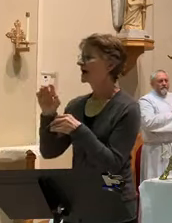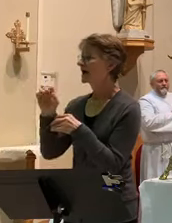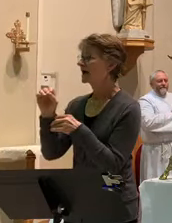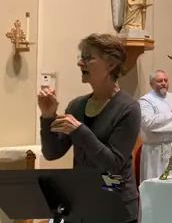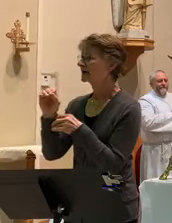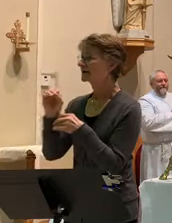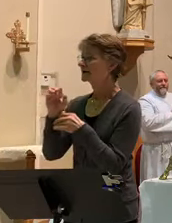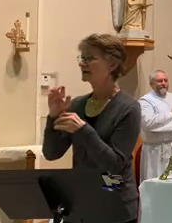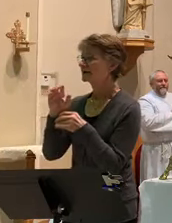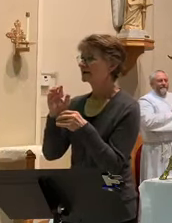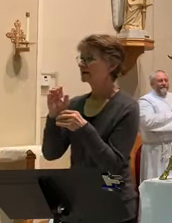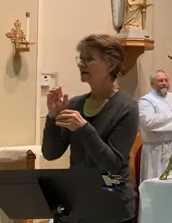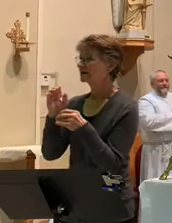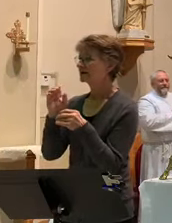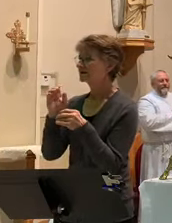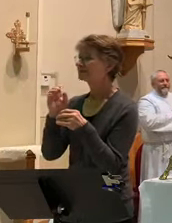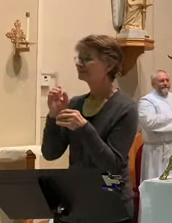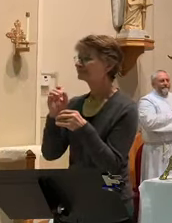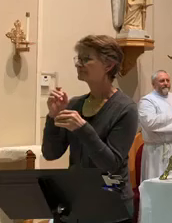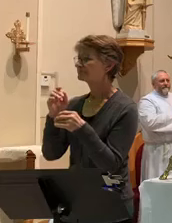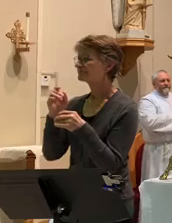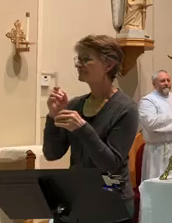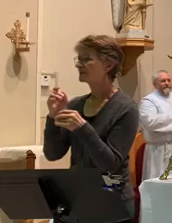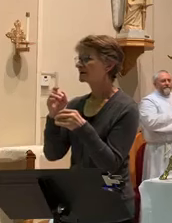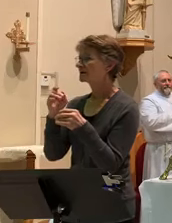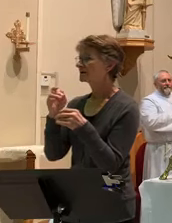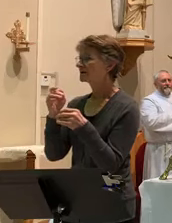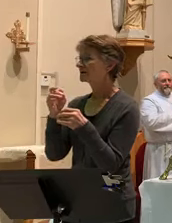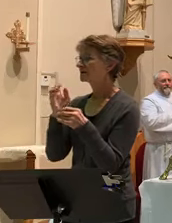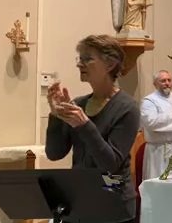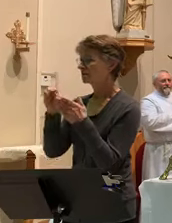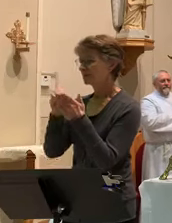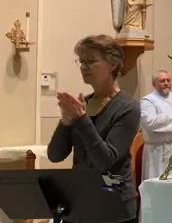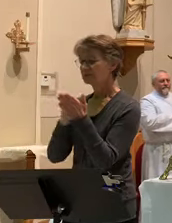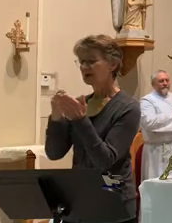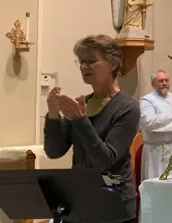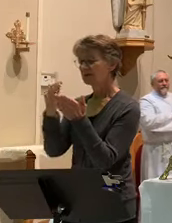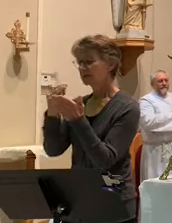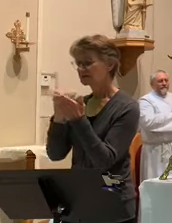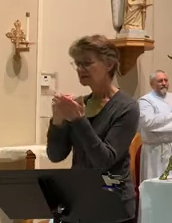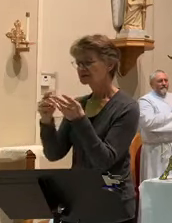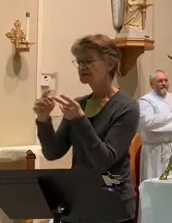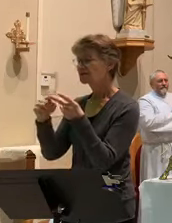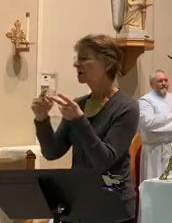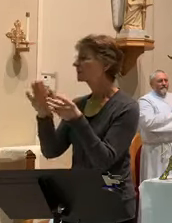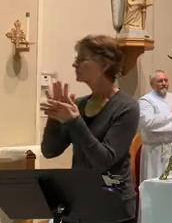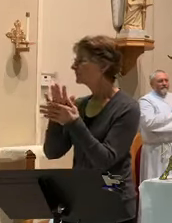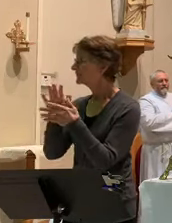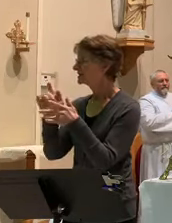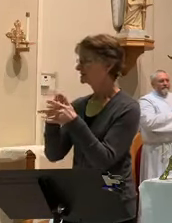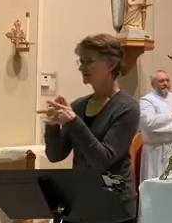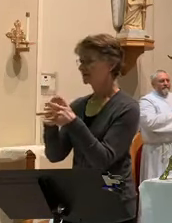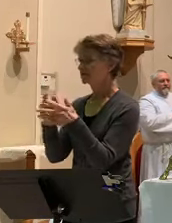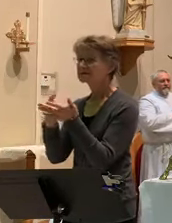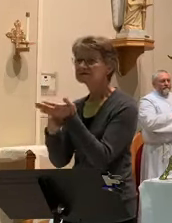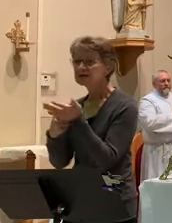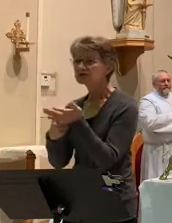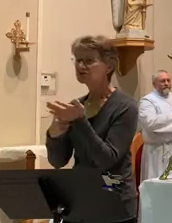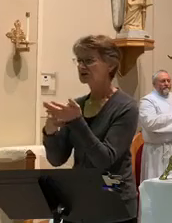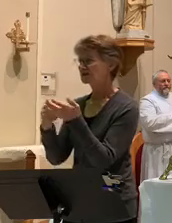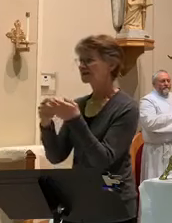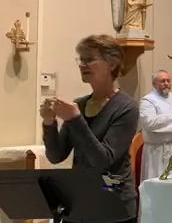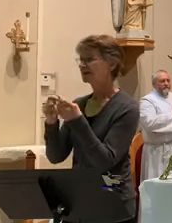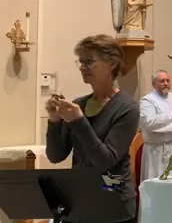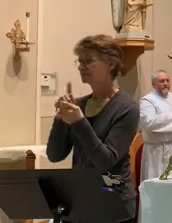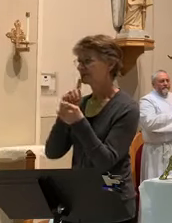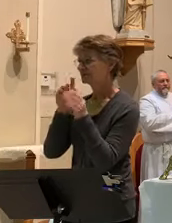on there's great Catholic movies, great Christian movies, talks. It's just a wonderful